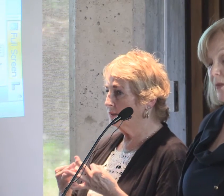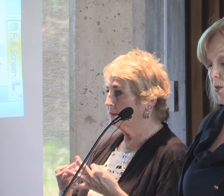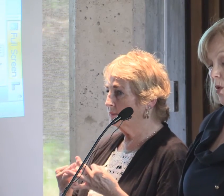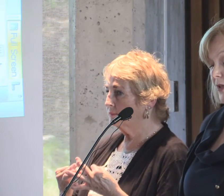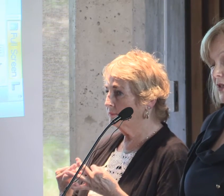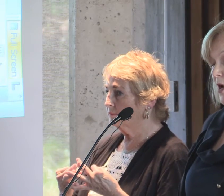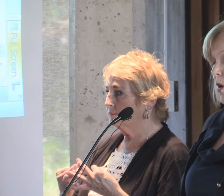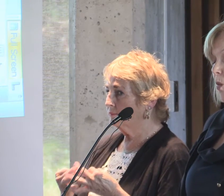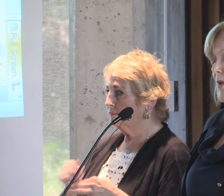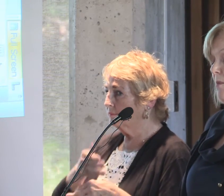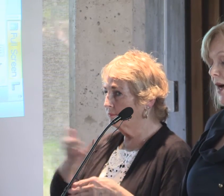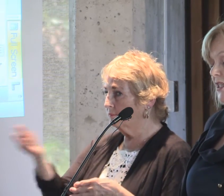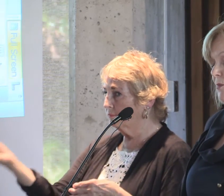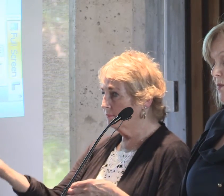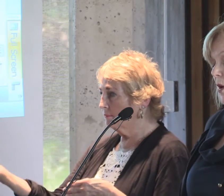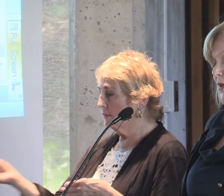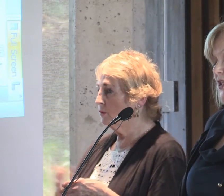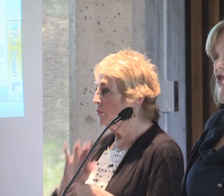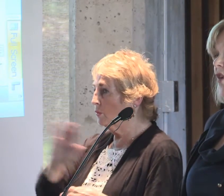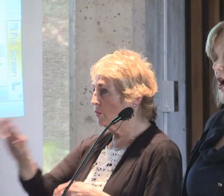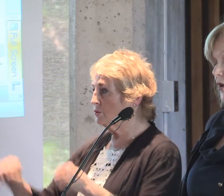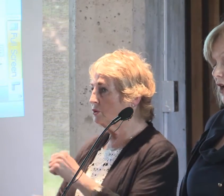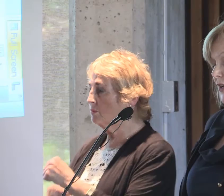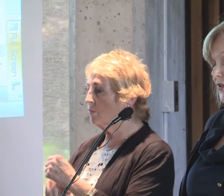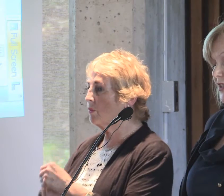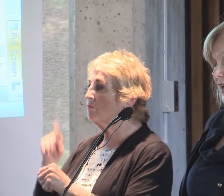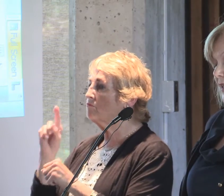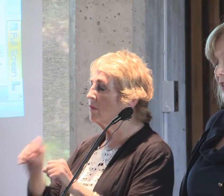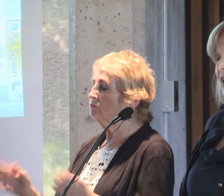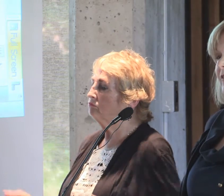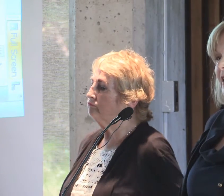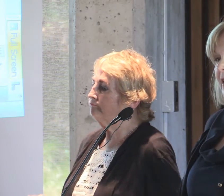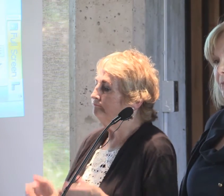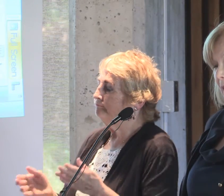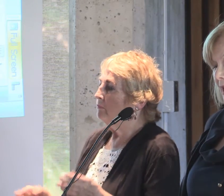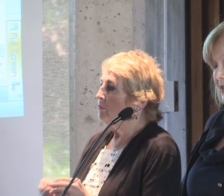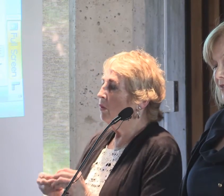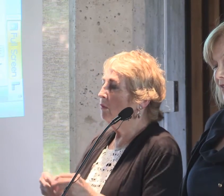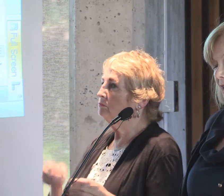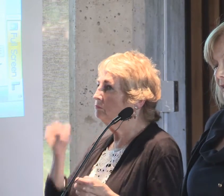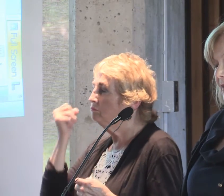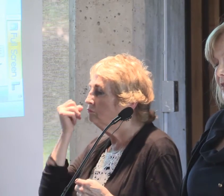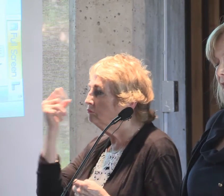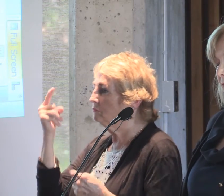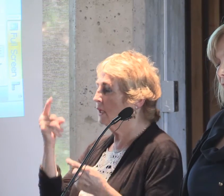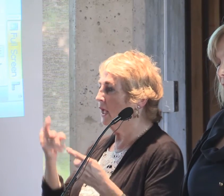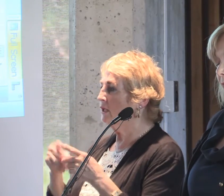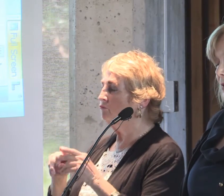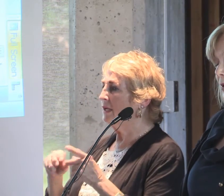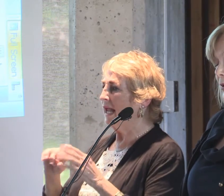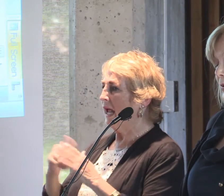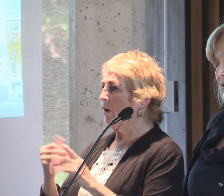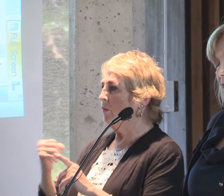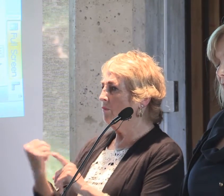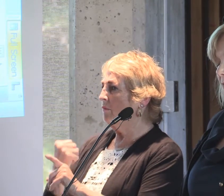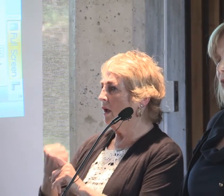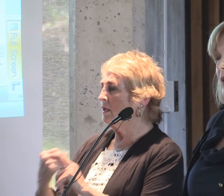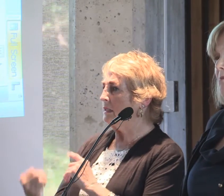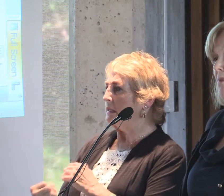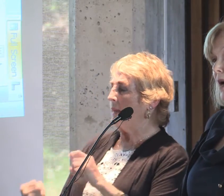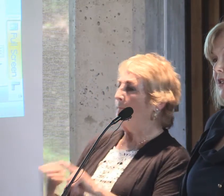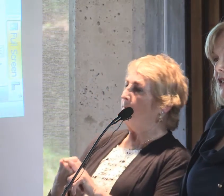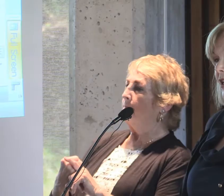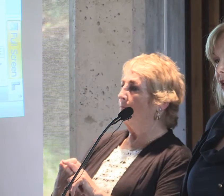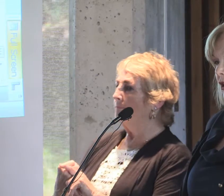your support, we must promote a stronger understanding of the impacts of violence and abuse, and